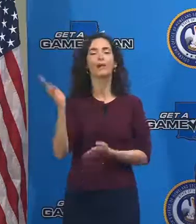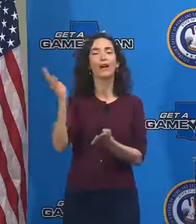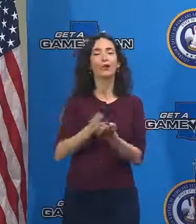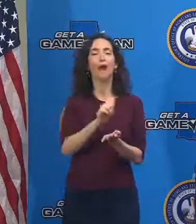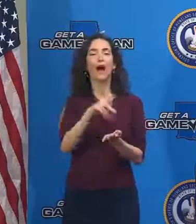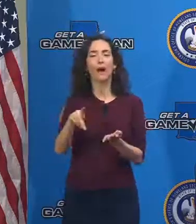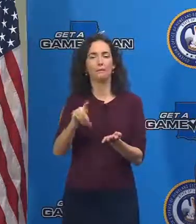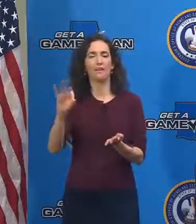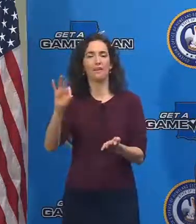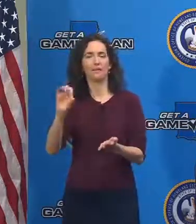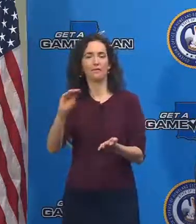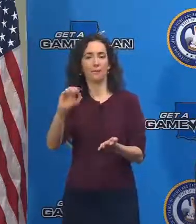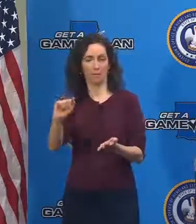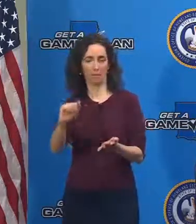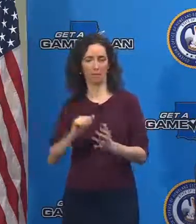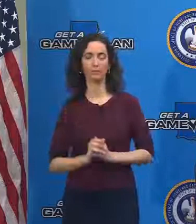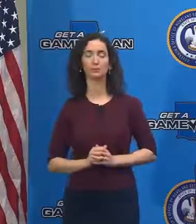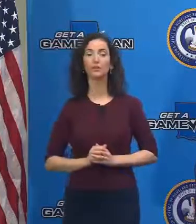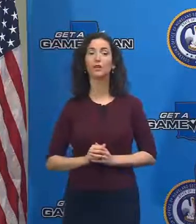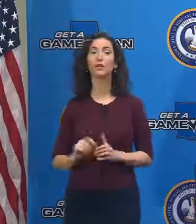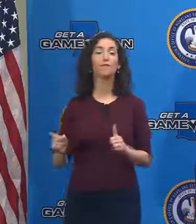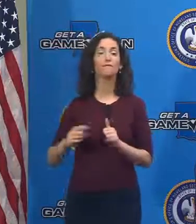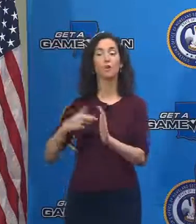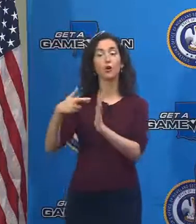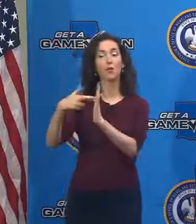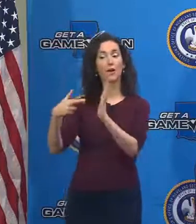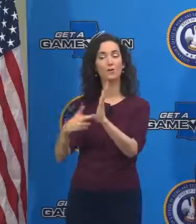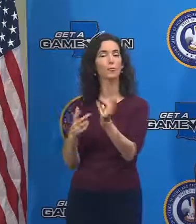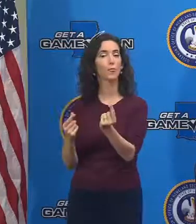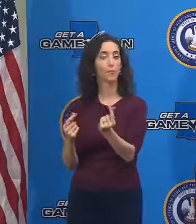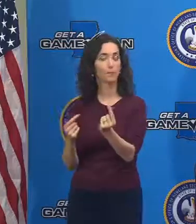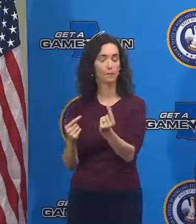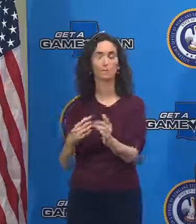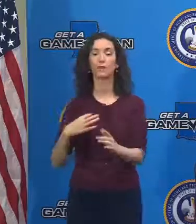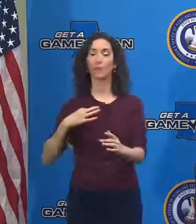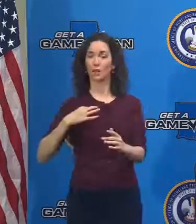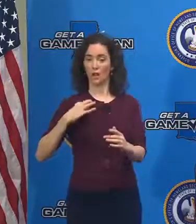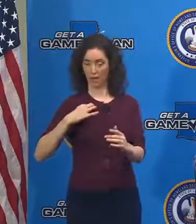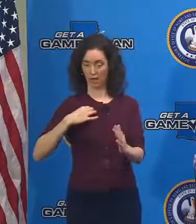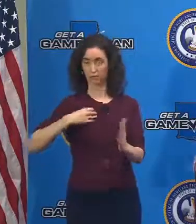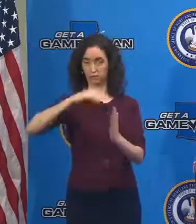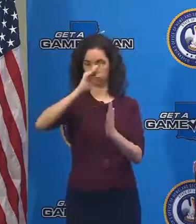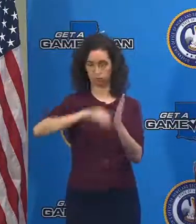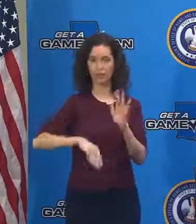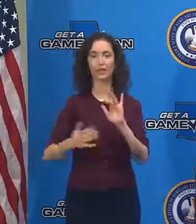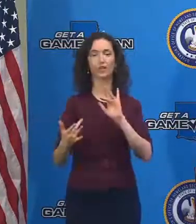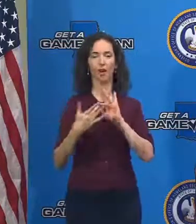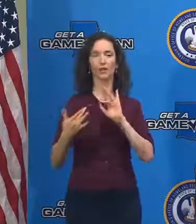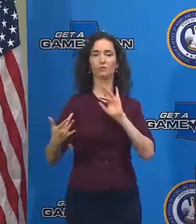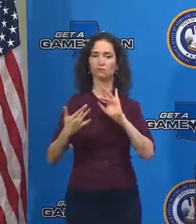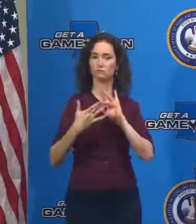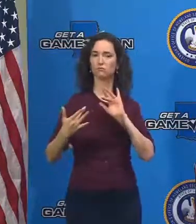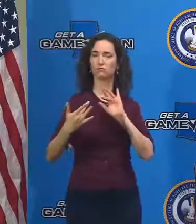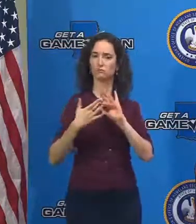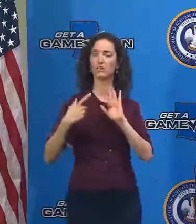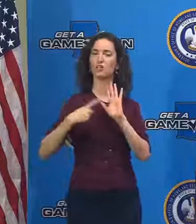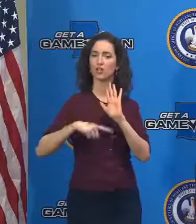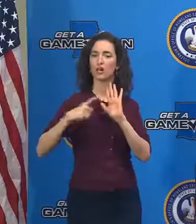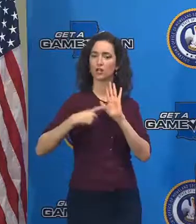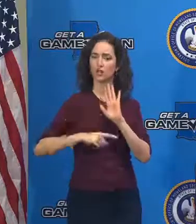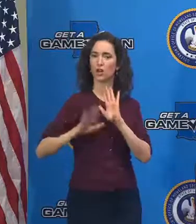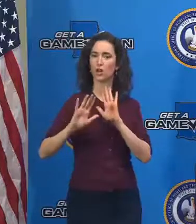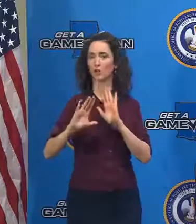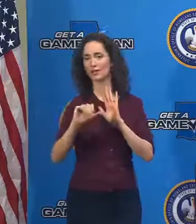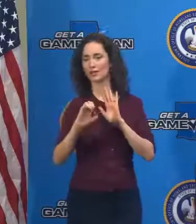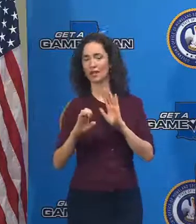A couple of things that we'd ask once you register is please stay in touch with us once you've applied. Follow up on your case. Keep your